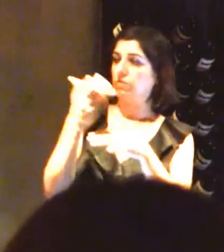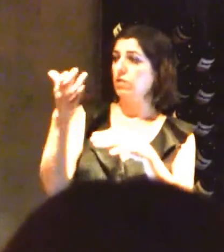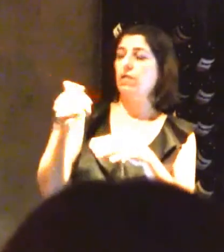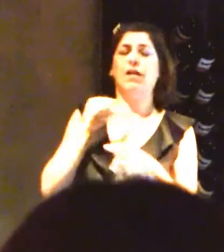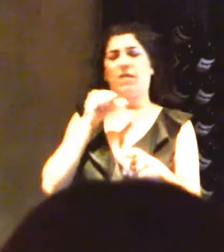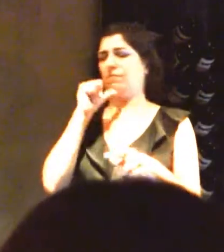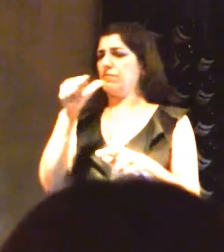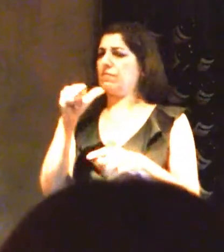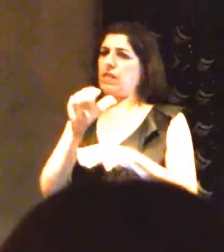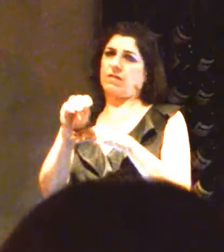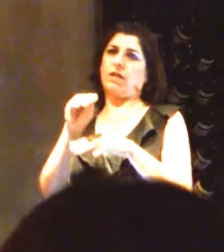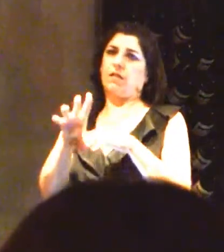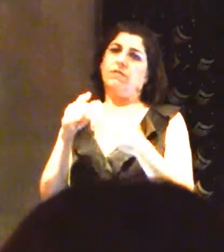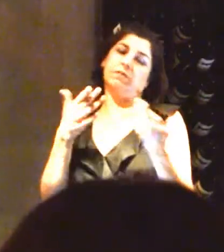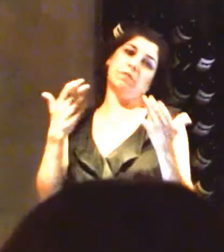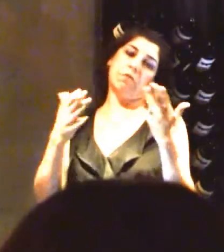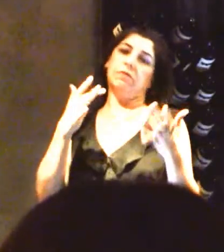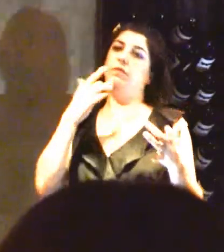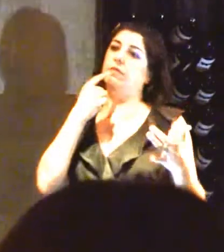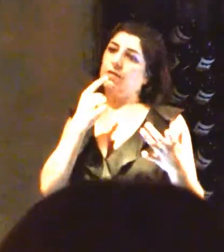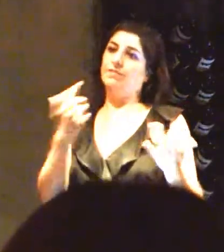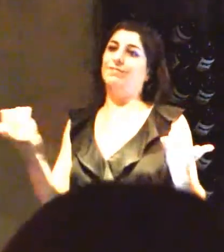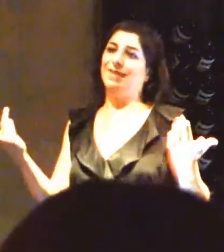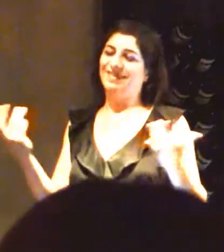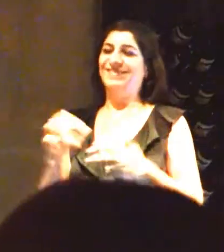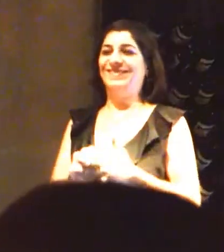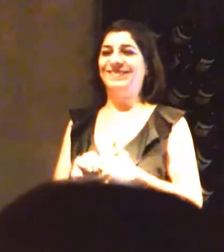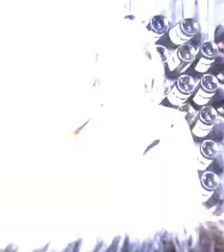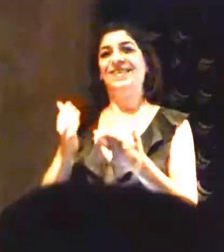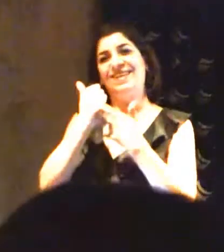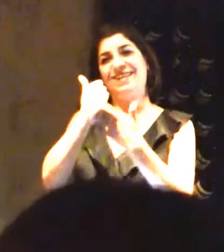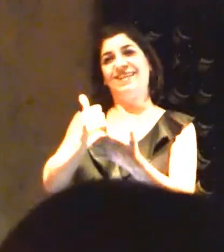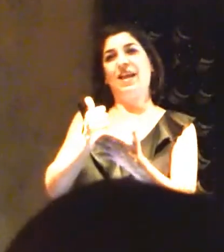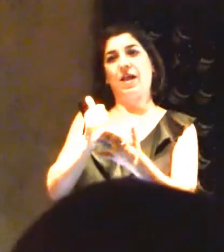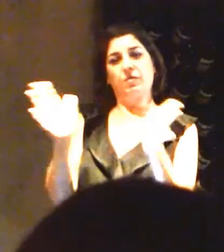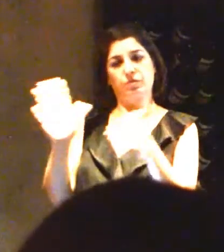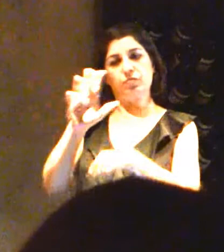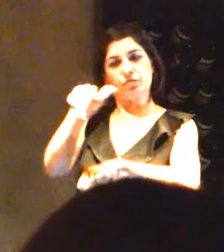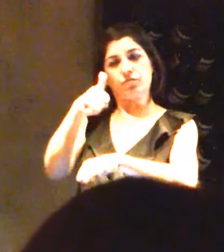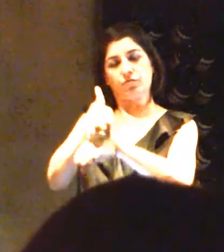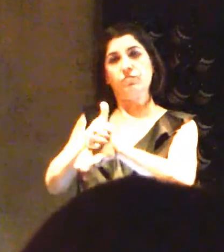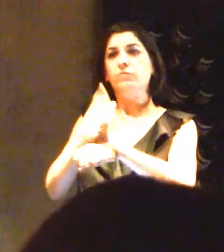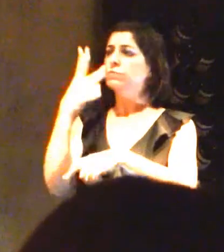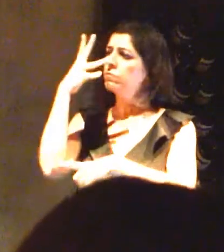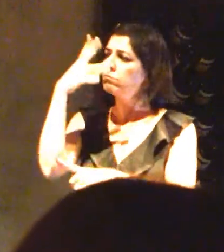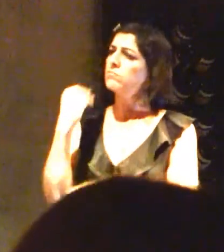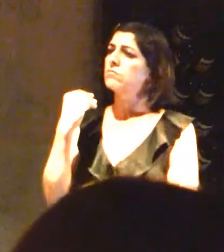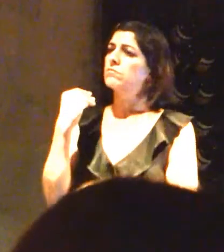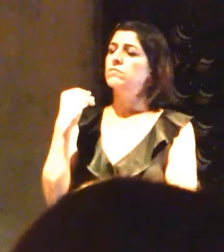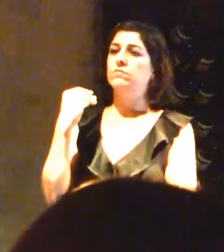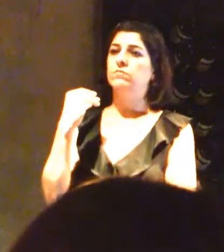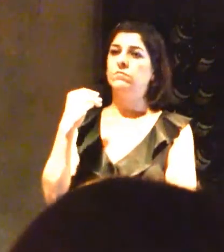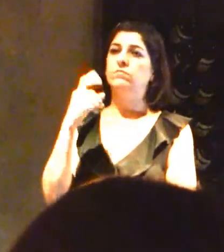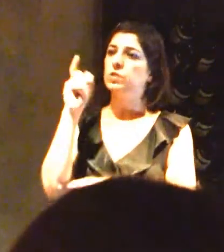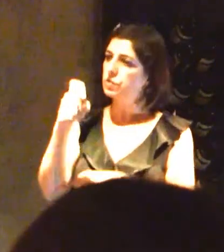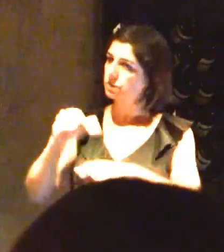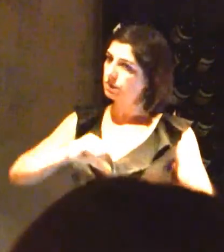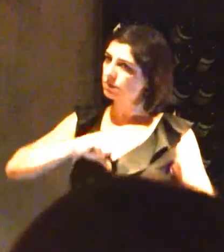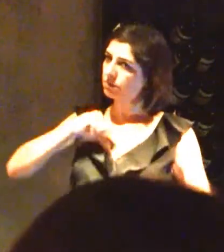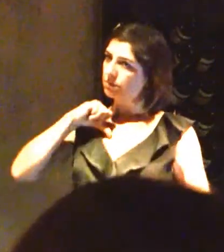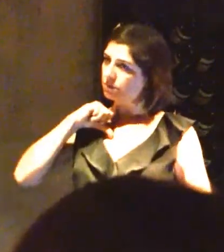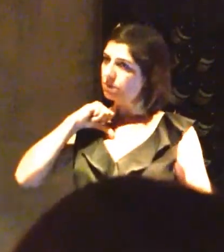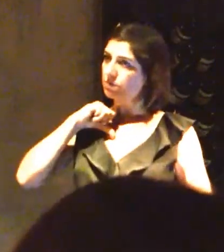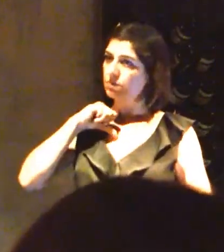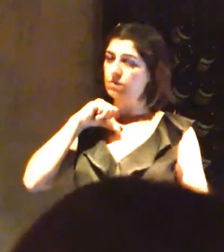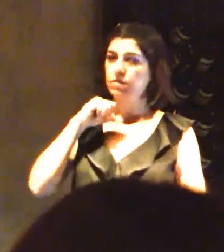going to be counseling anybody because I would probably suck at that. But I help put the room together. But it is beautiful. We should all be very proud of yourselves. I